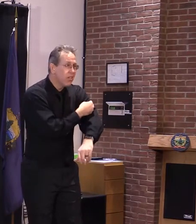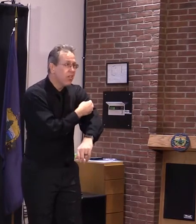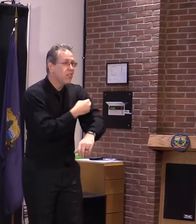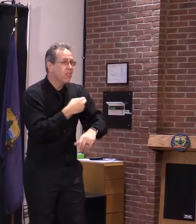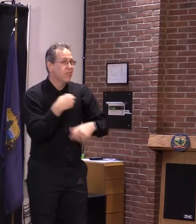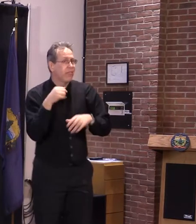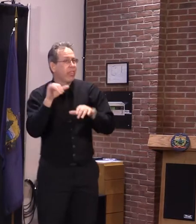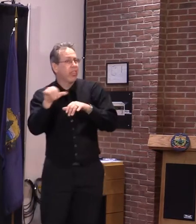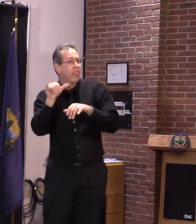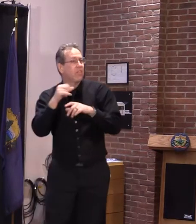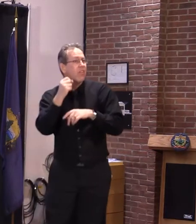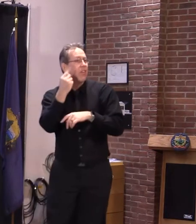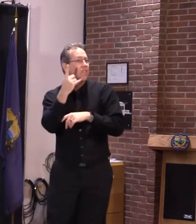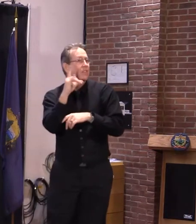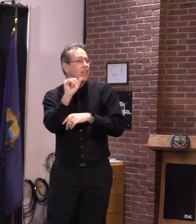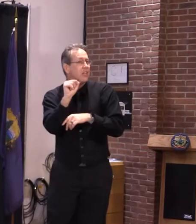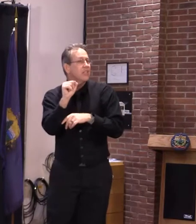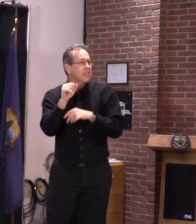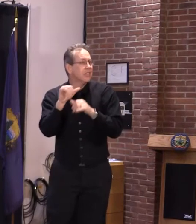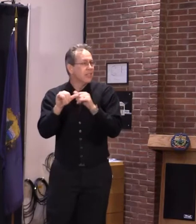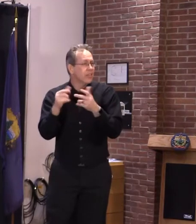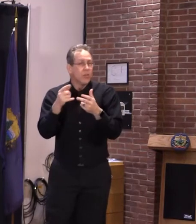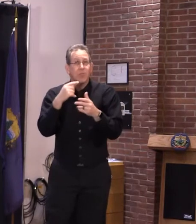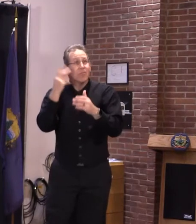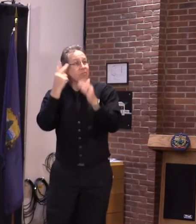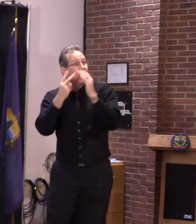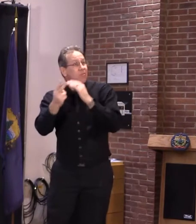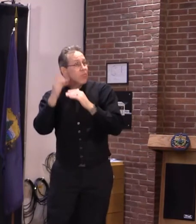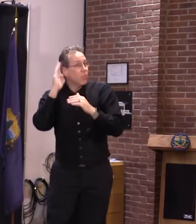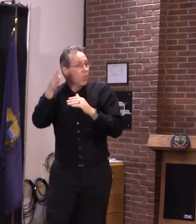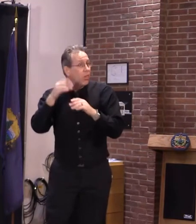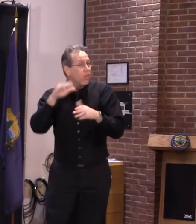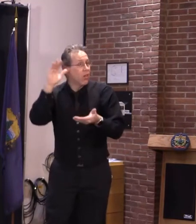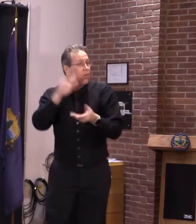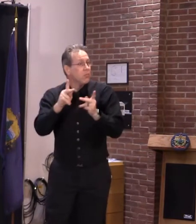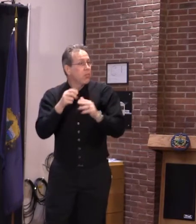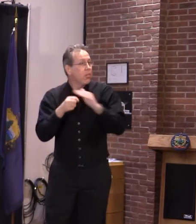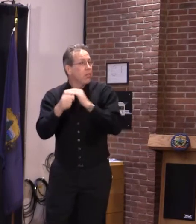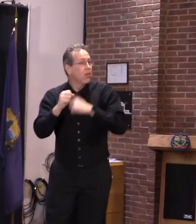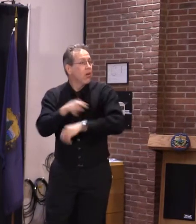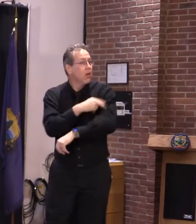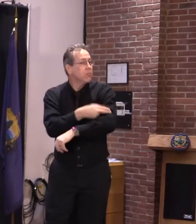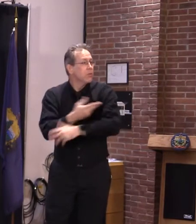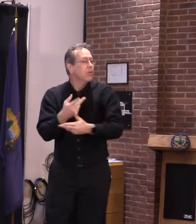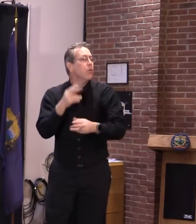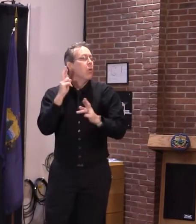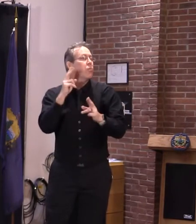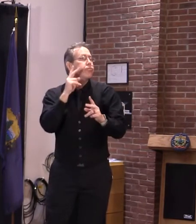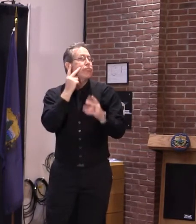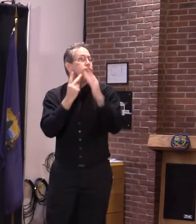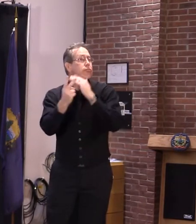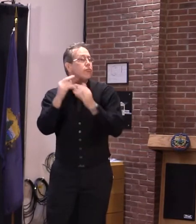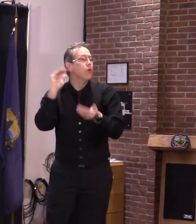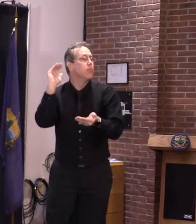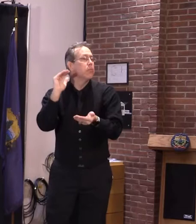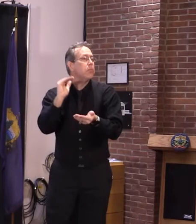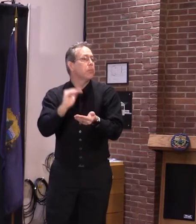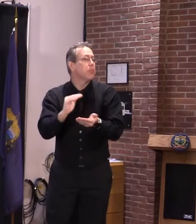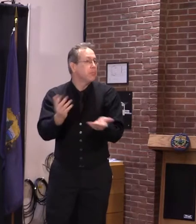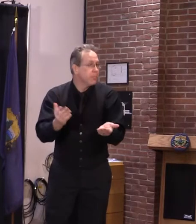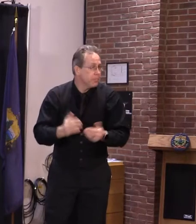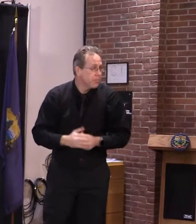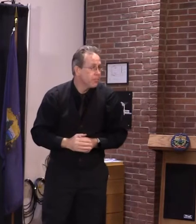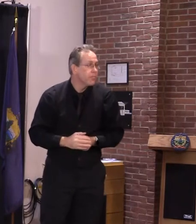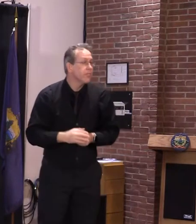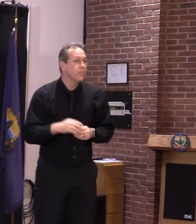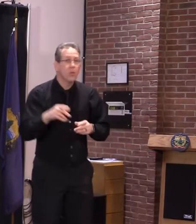anticipate starting to see hospitalizations come down over the next week and continue to come down as fewer cases are reported in